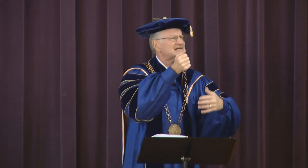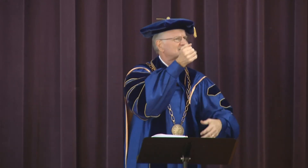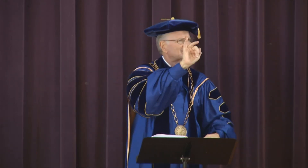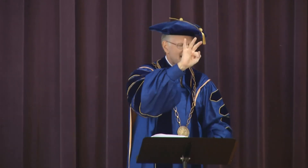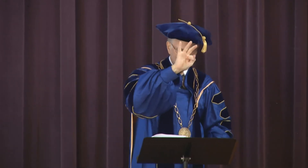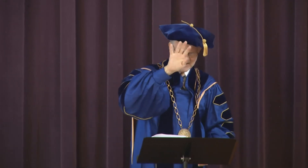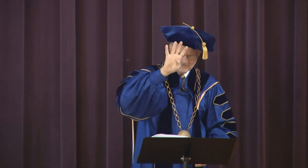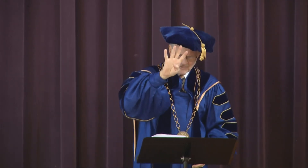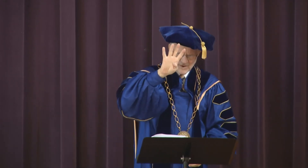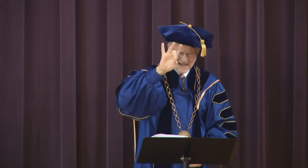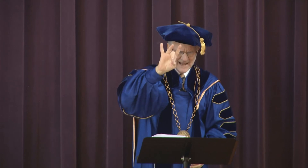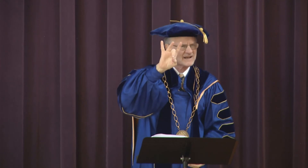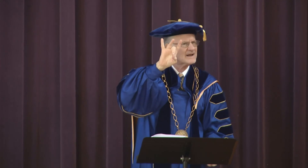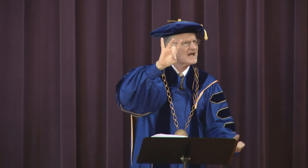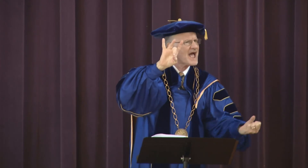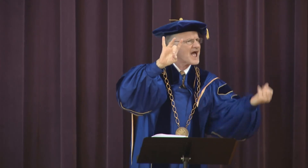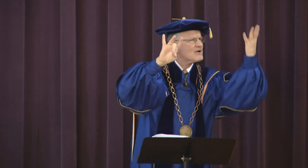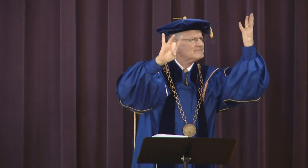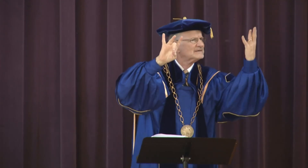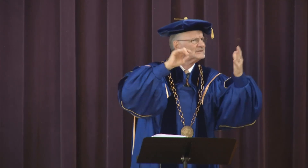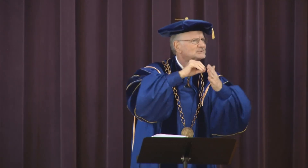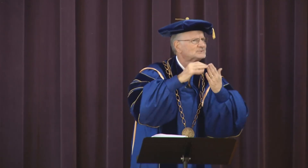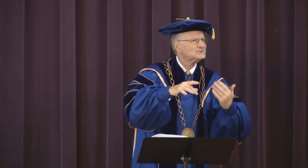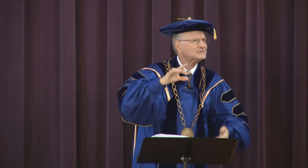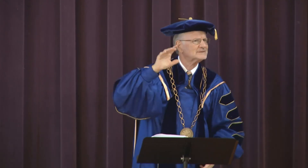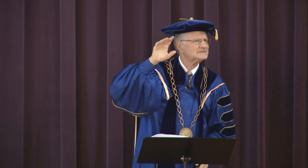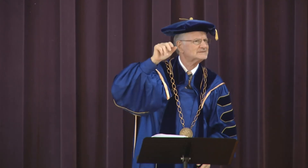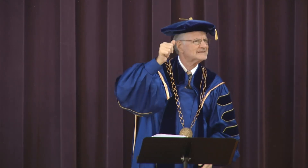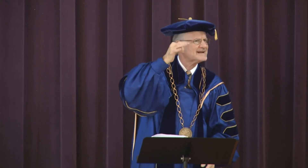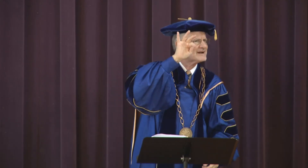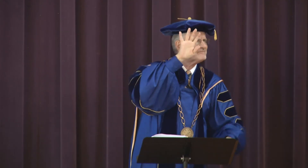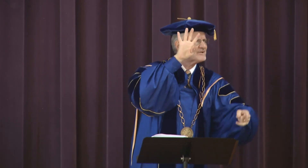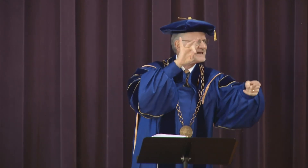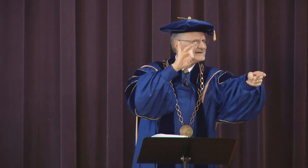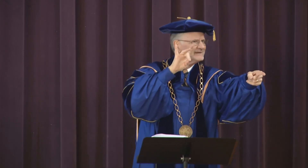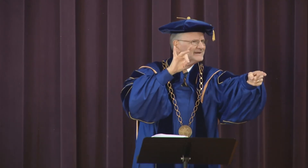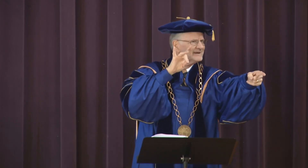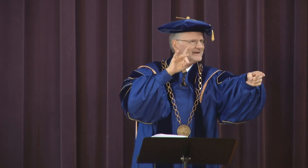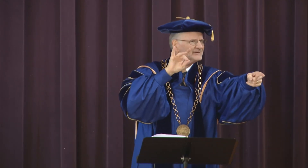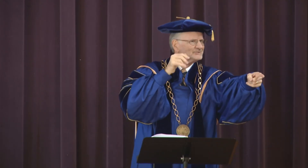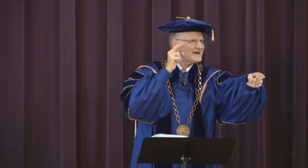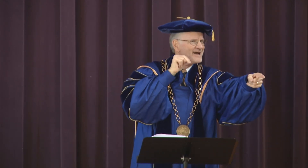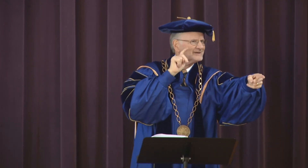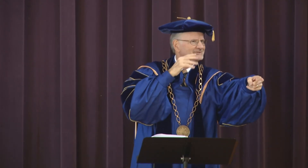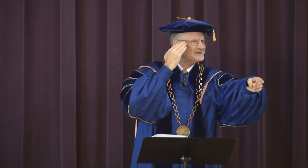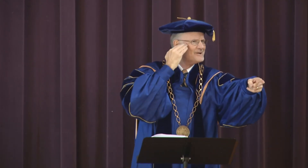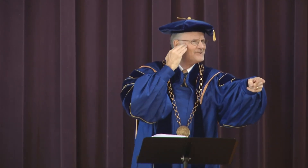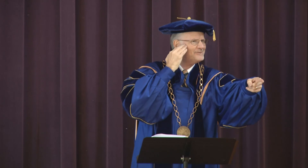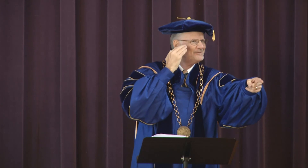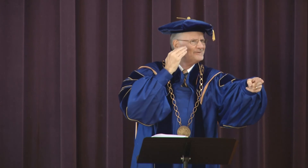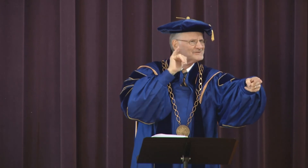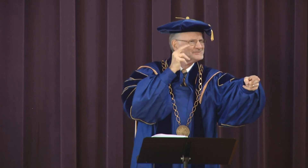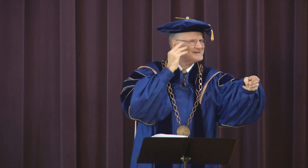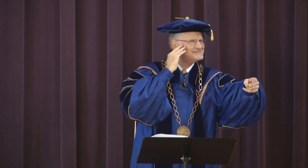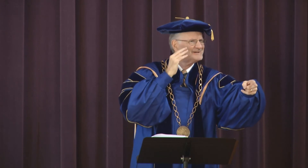Enrollment statistics for the class of 1948. Any guesses as to how many students were enrolled in 1948? John,